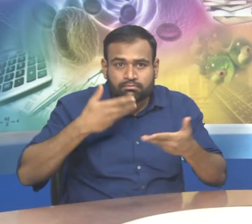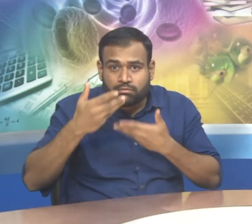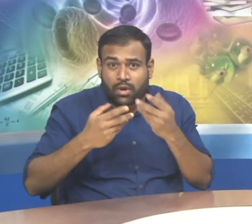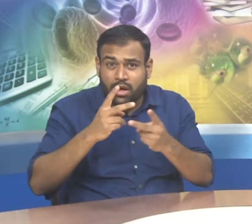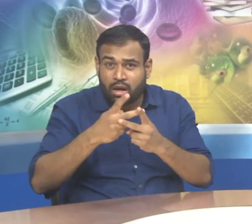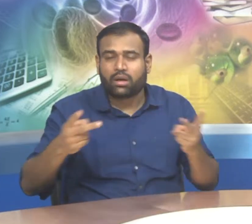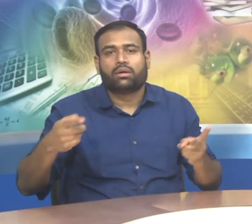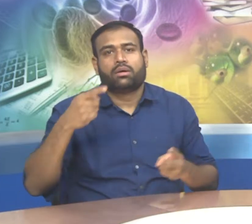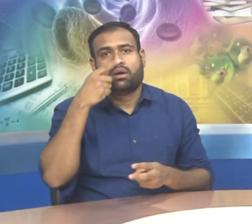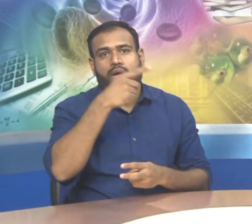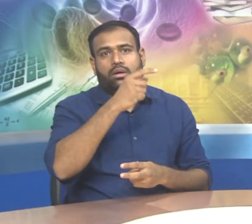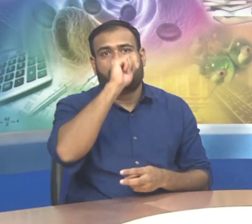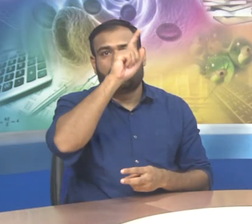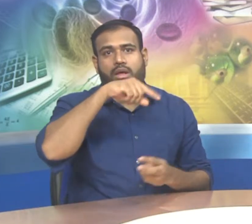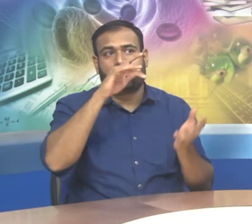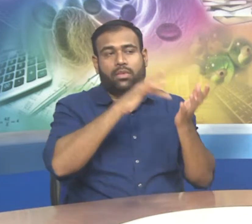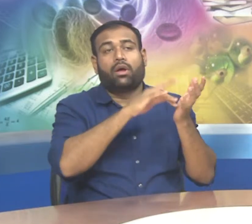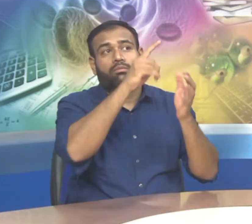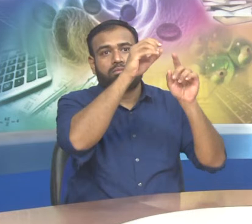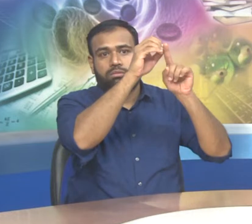does not deal with the general public.